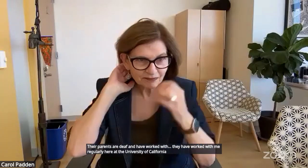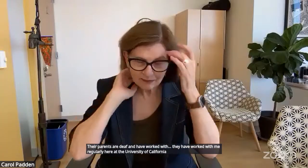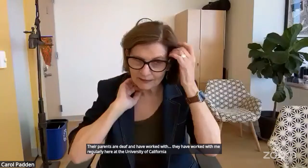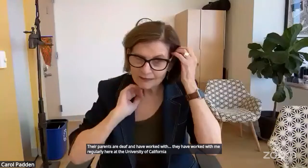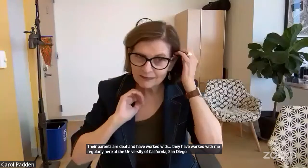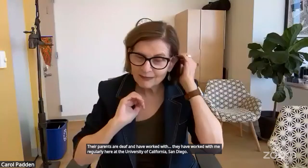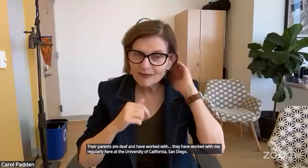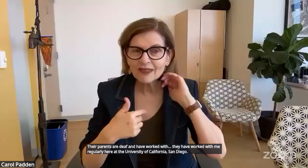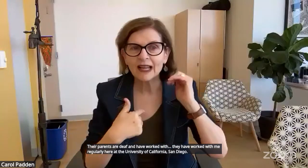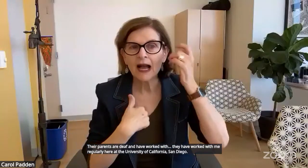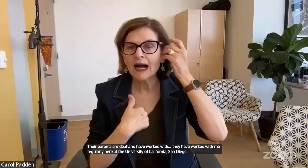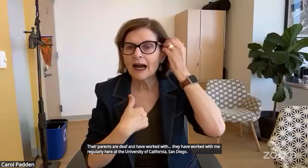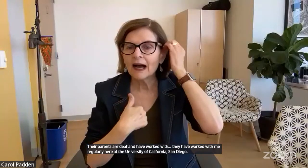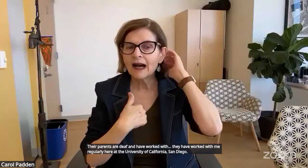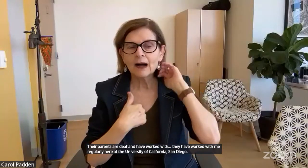Diego.